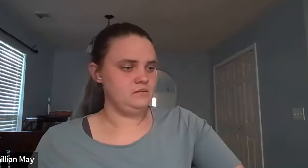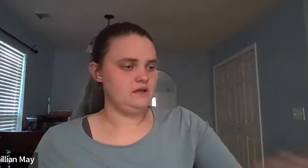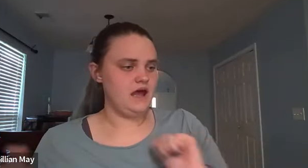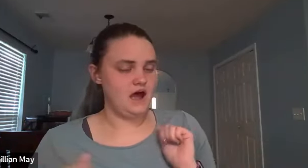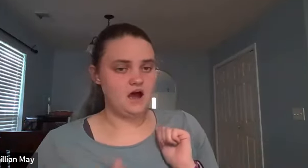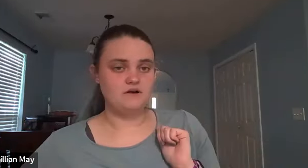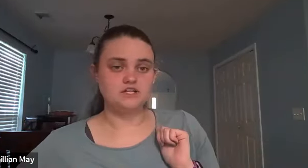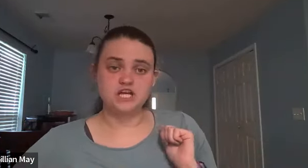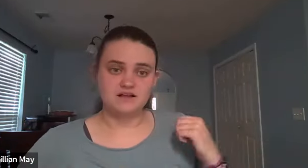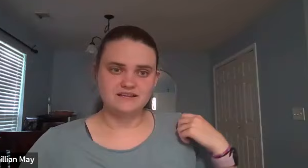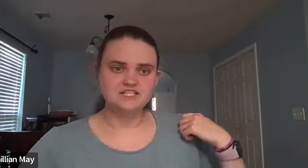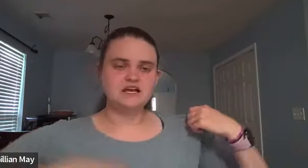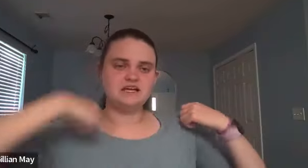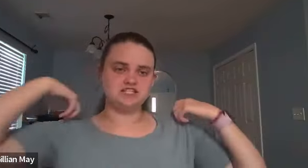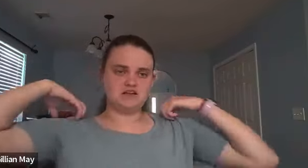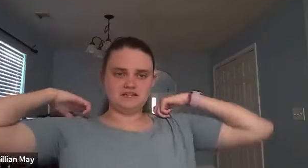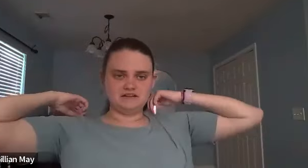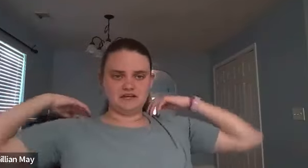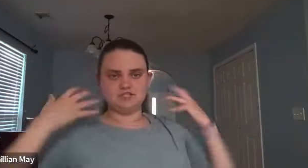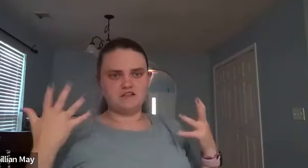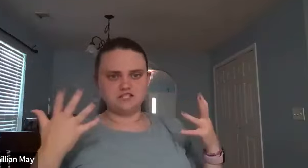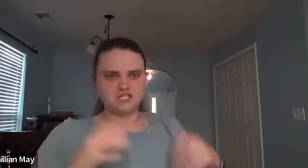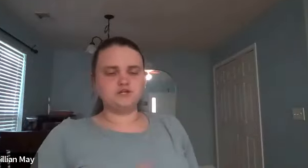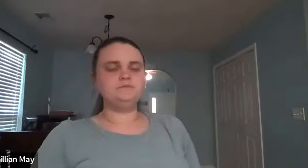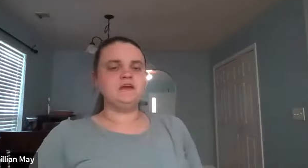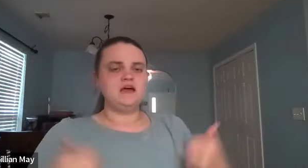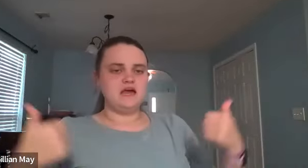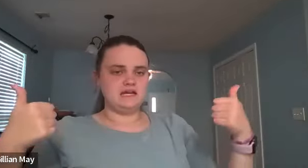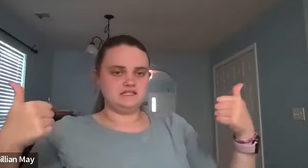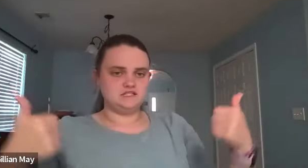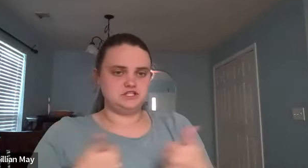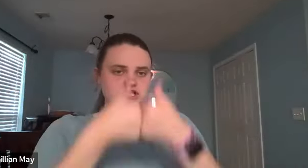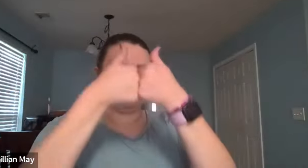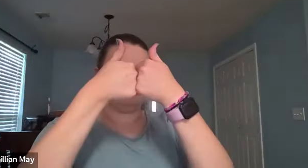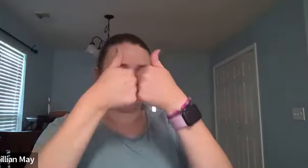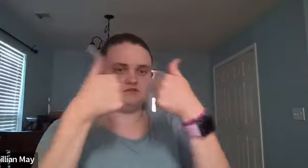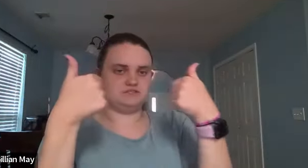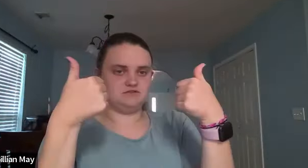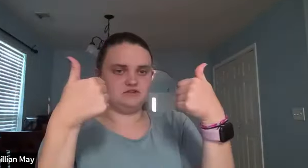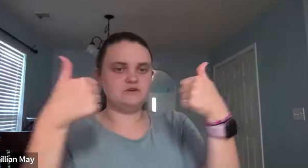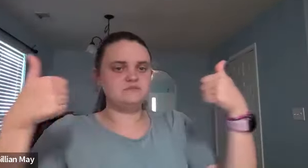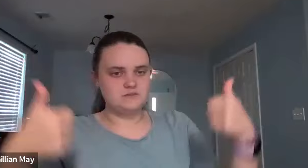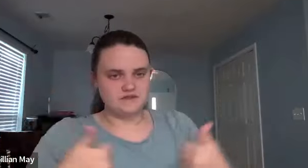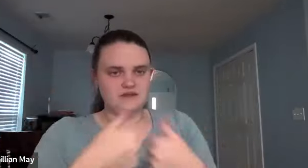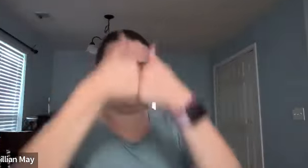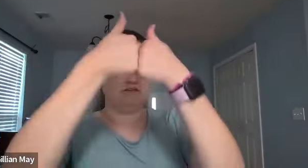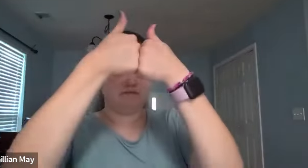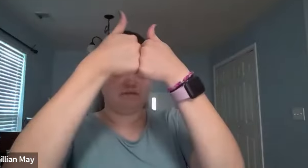we have challenge, like I'm challenging you, and it's challenge. So it's those 2 thumbs up and they kind of